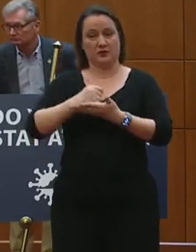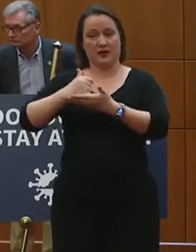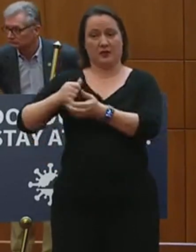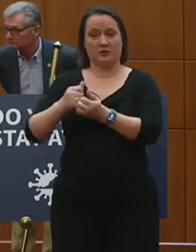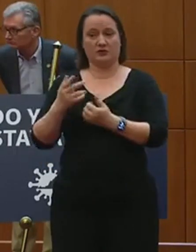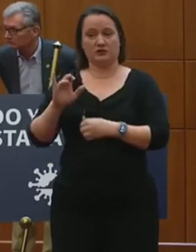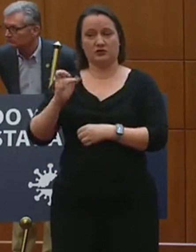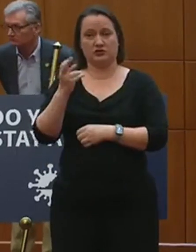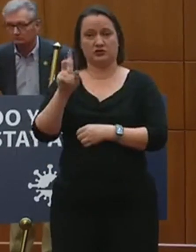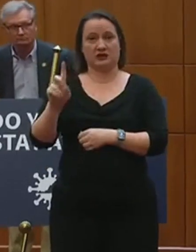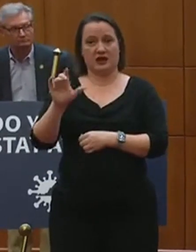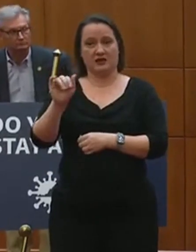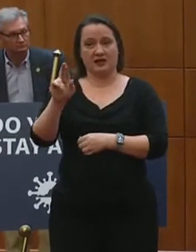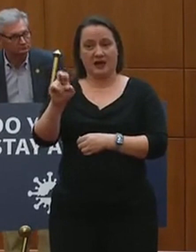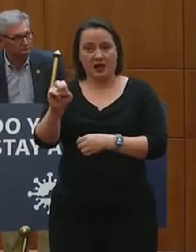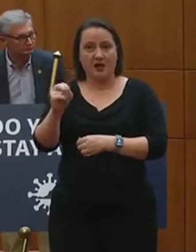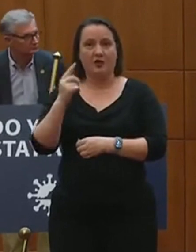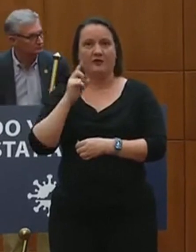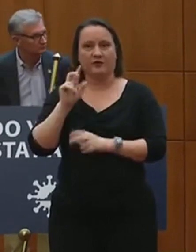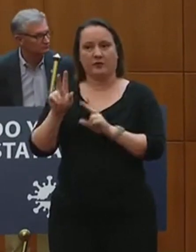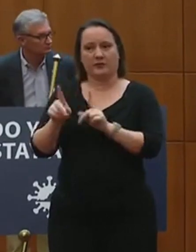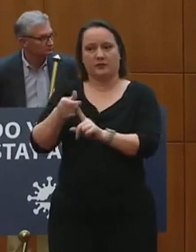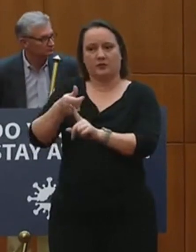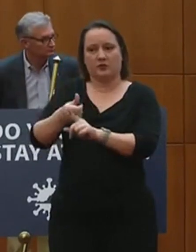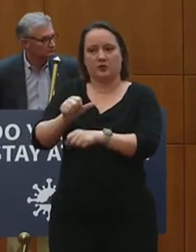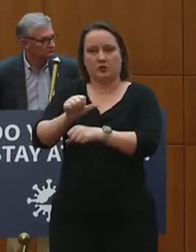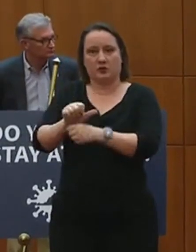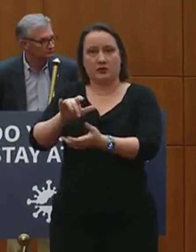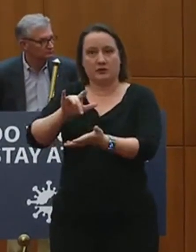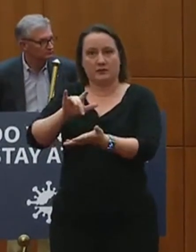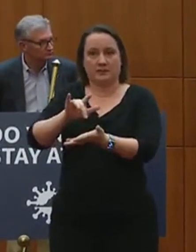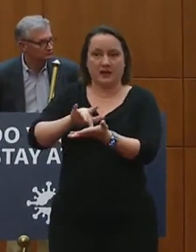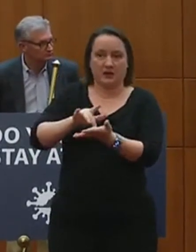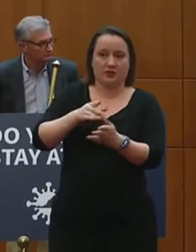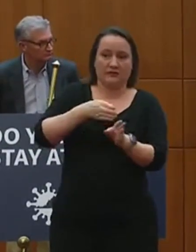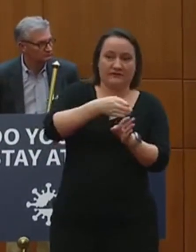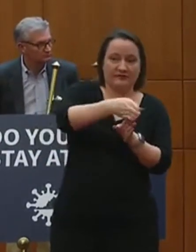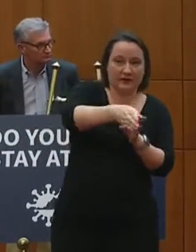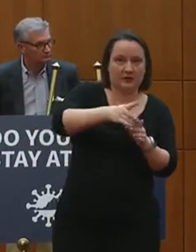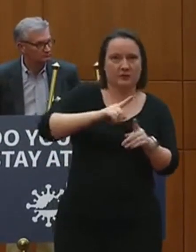coming. Yes, is Secretary Lane here?